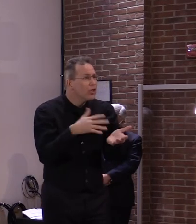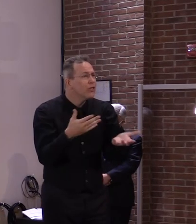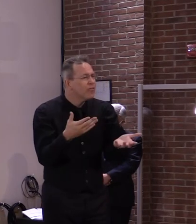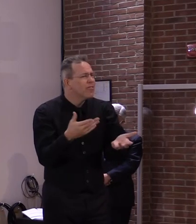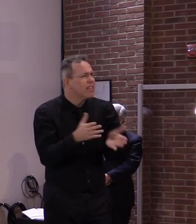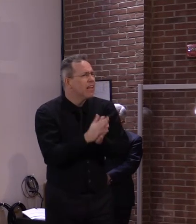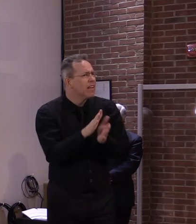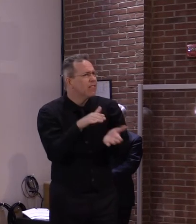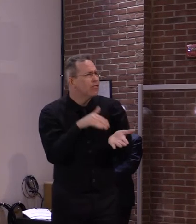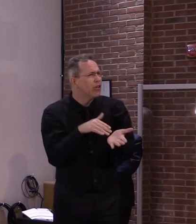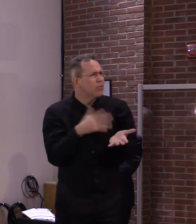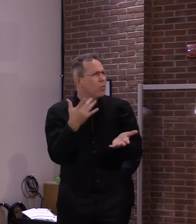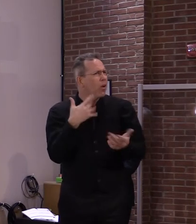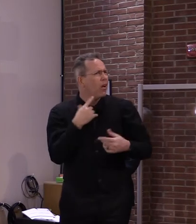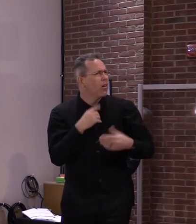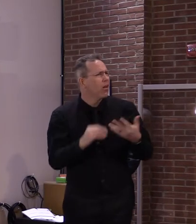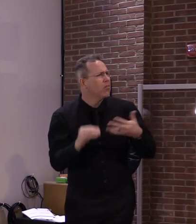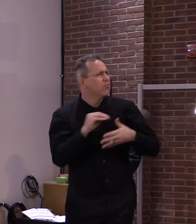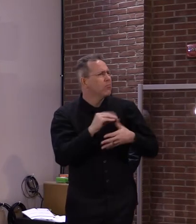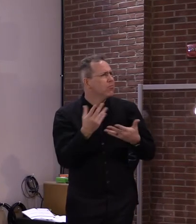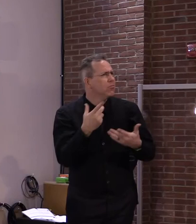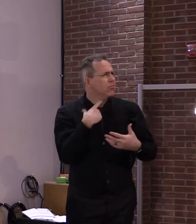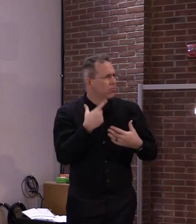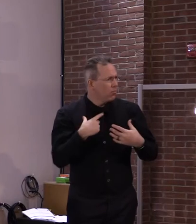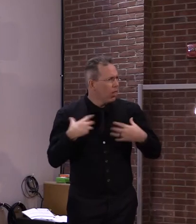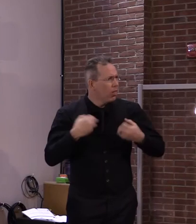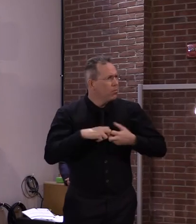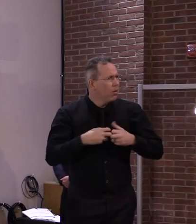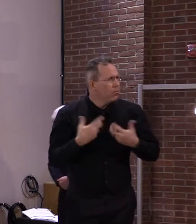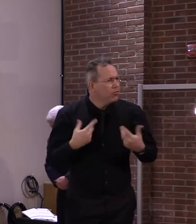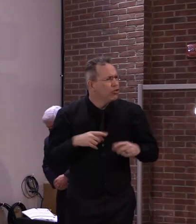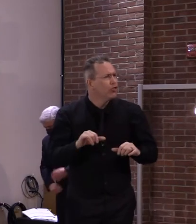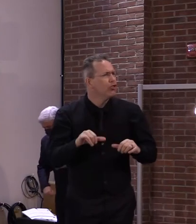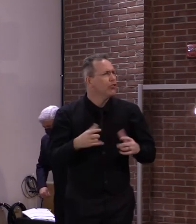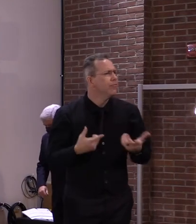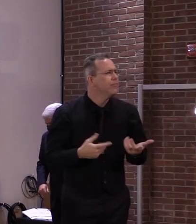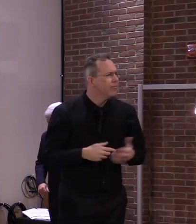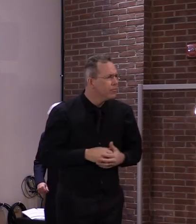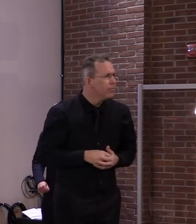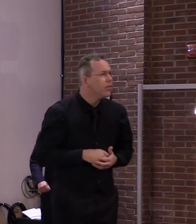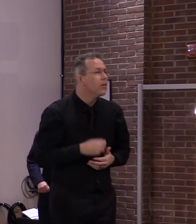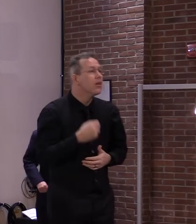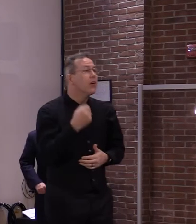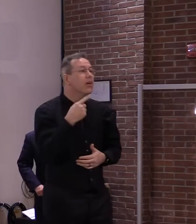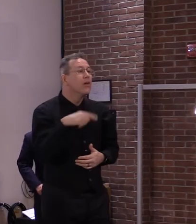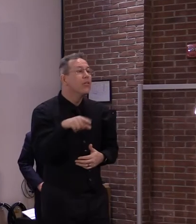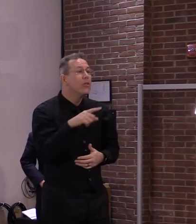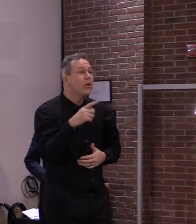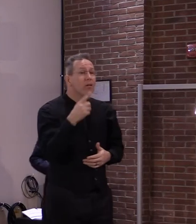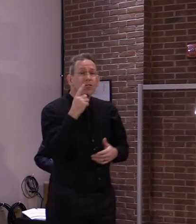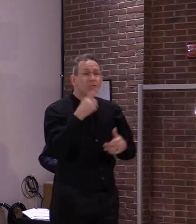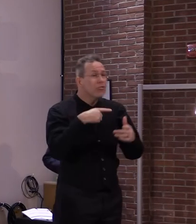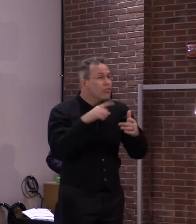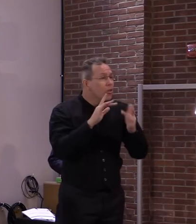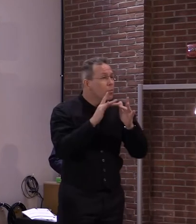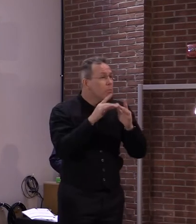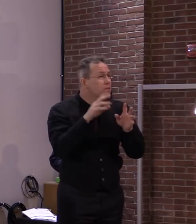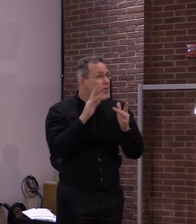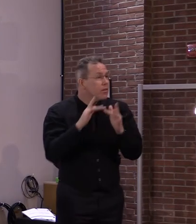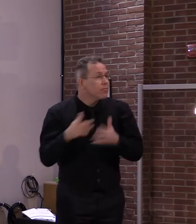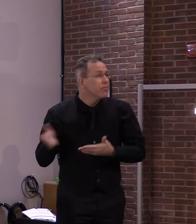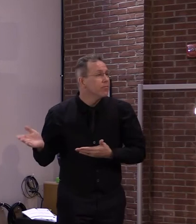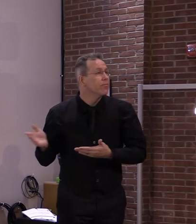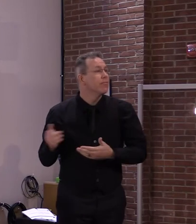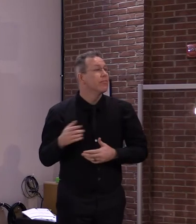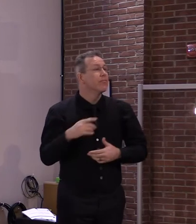that we've talked about here and is on the website as well and that is the list at this point in